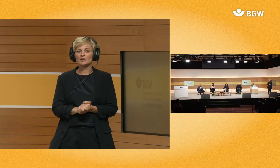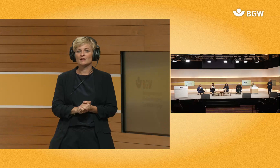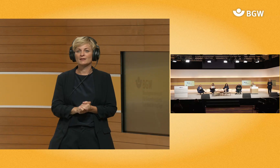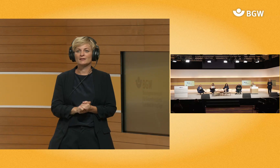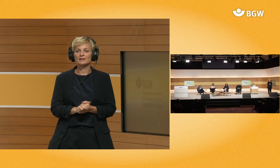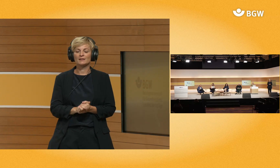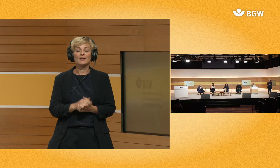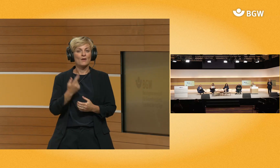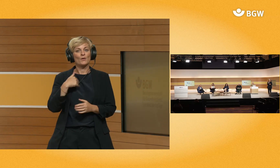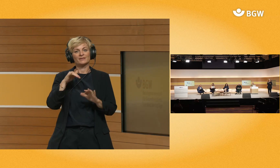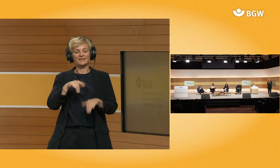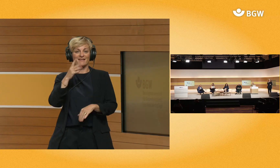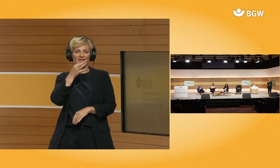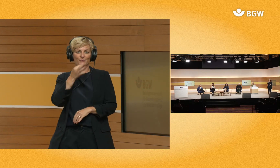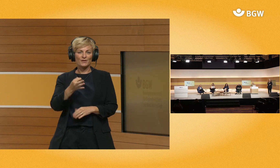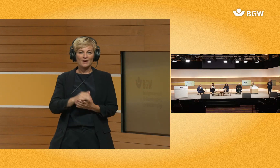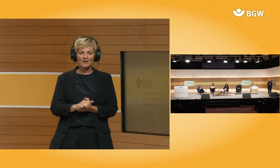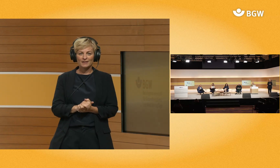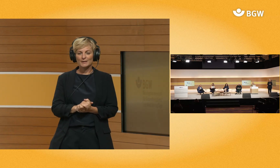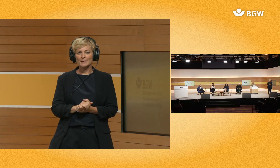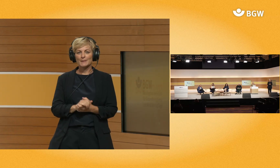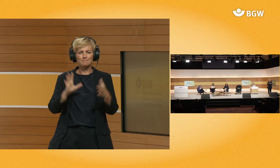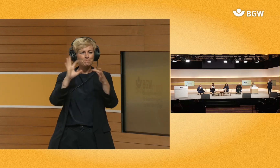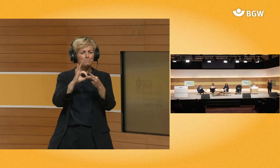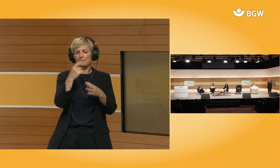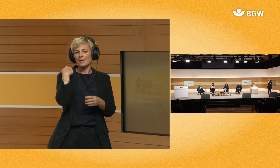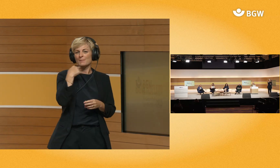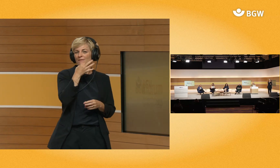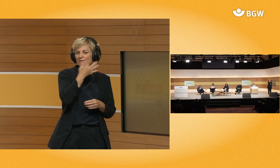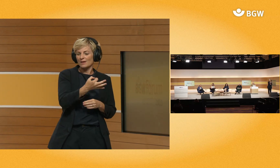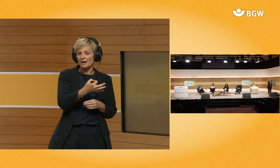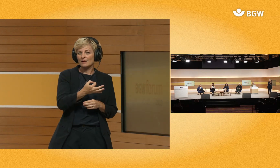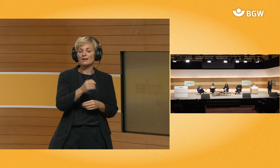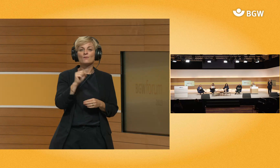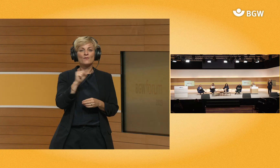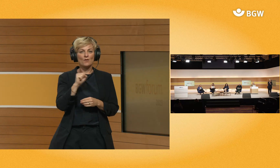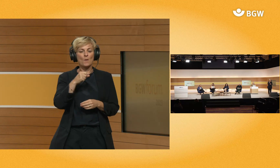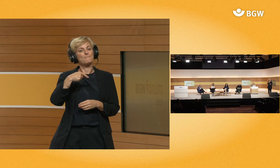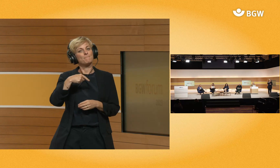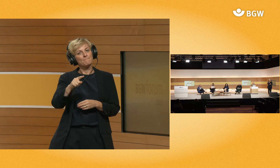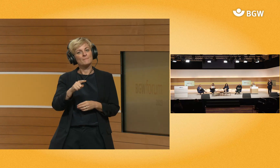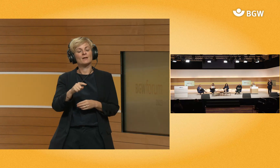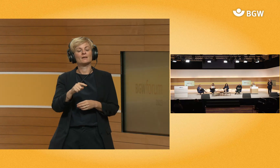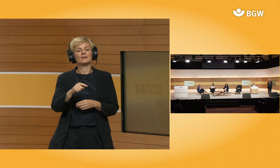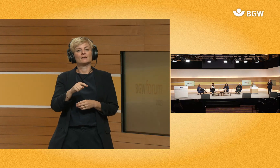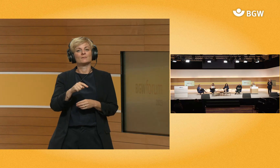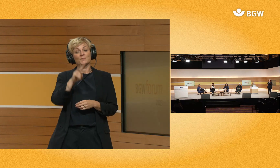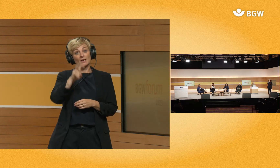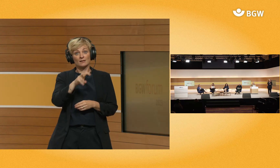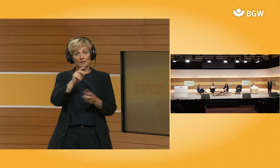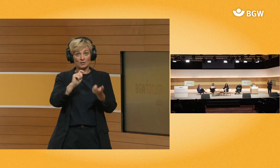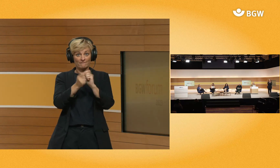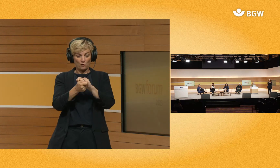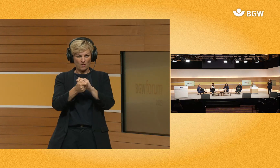because the political reform in the health sector in Germany might be a big thing in the